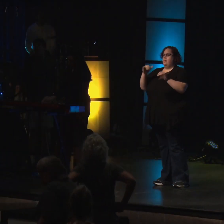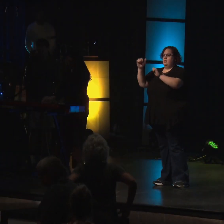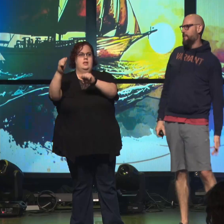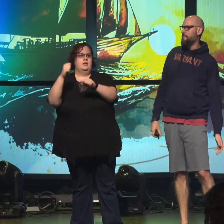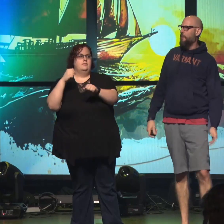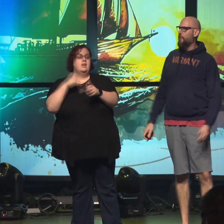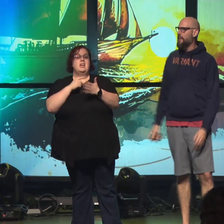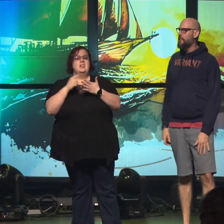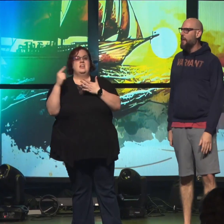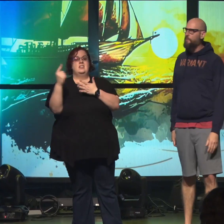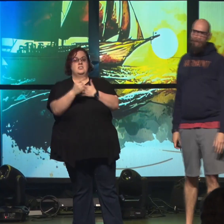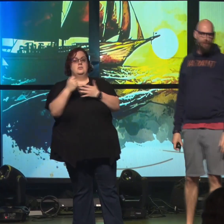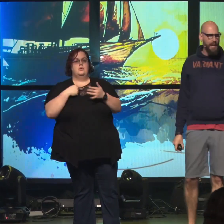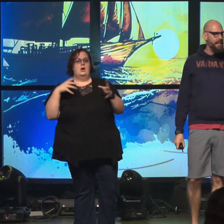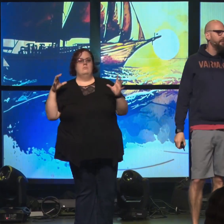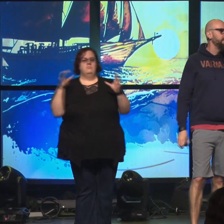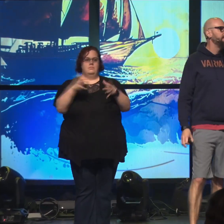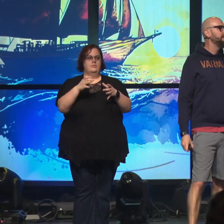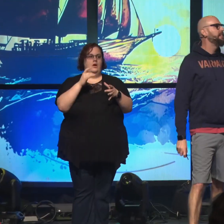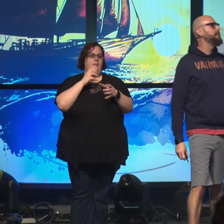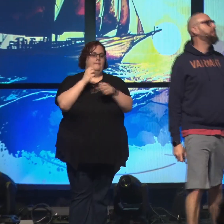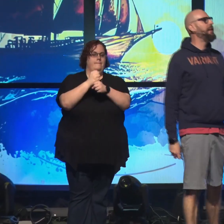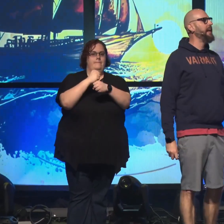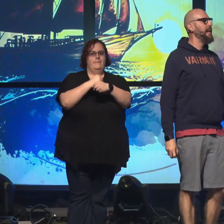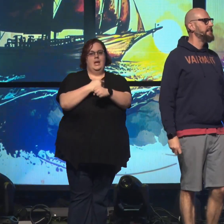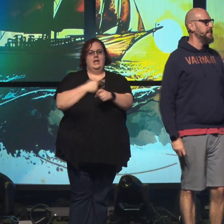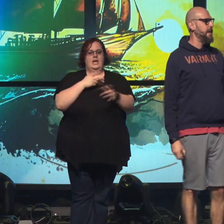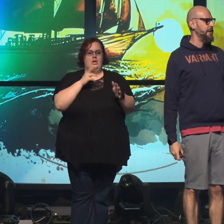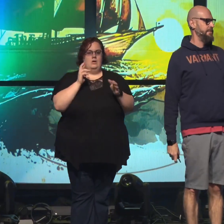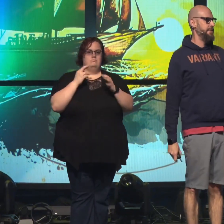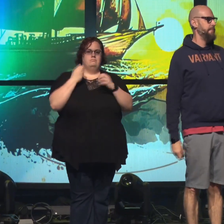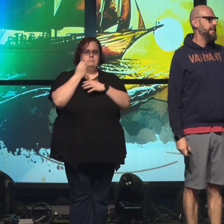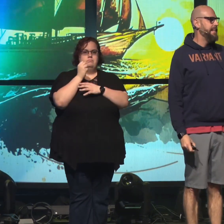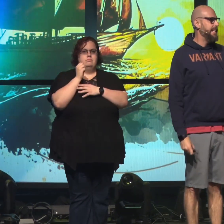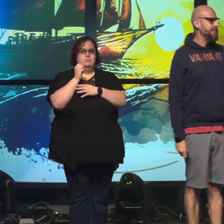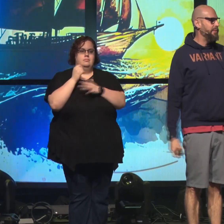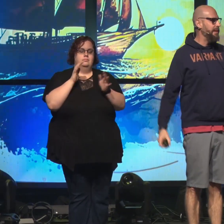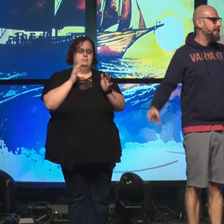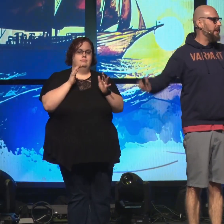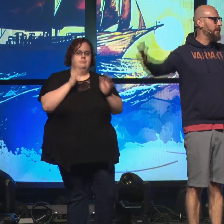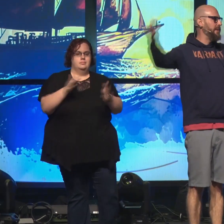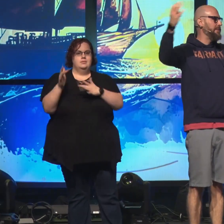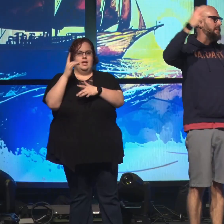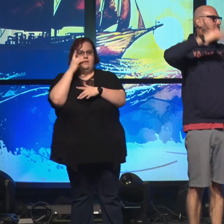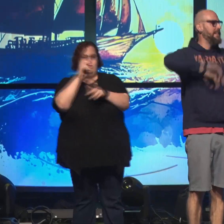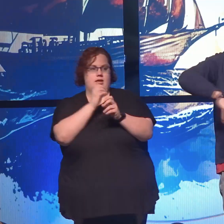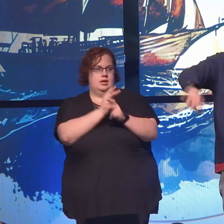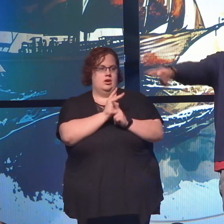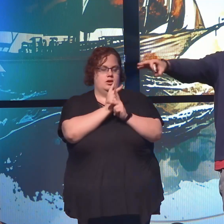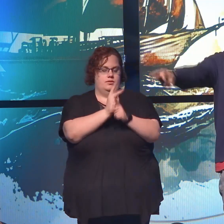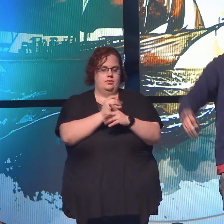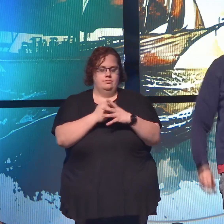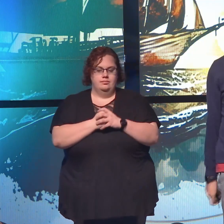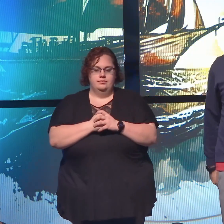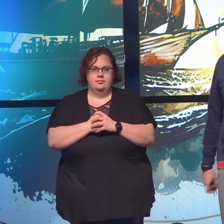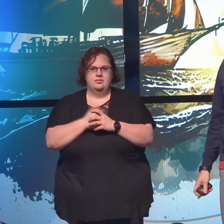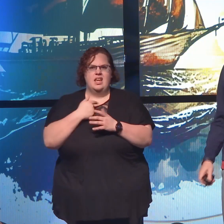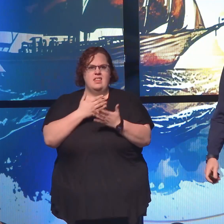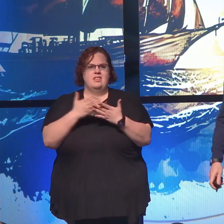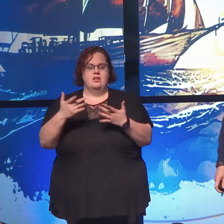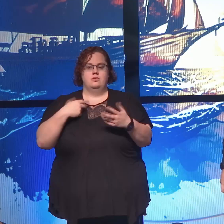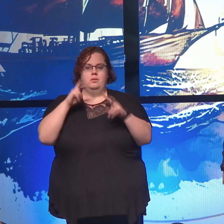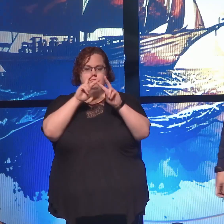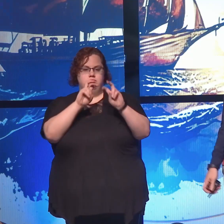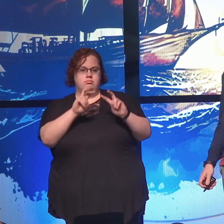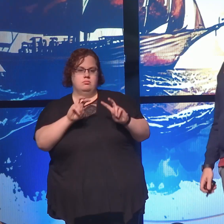this together, and we're going to talk about creating a resiliency plan as a caregiver. That's what we're going to talk about. So we're going to take the stuff we've been